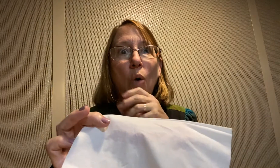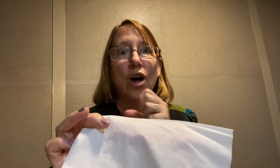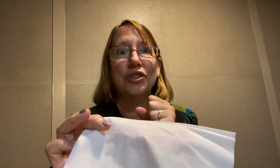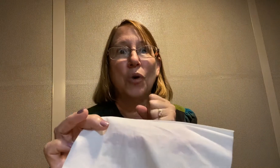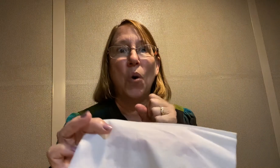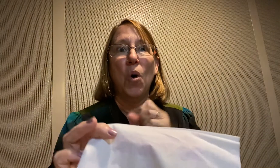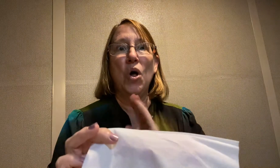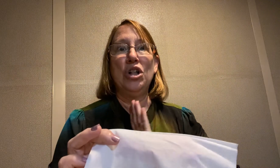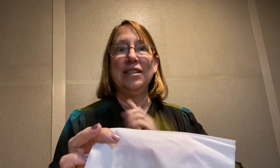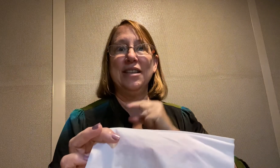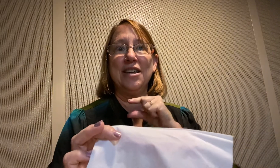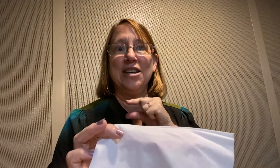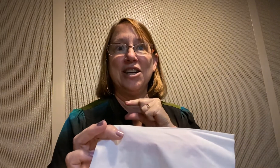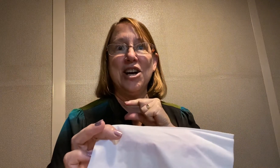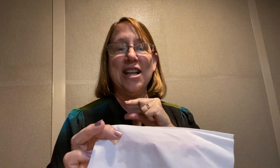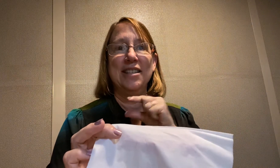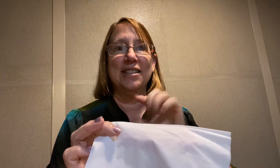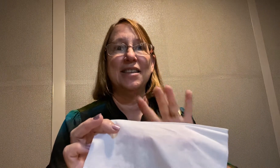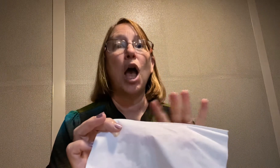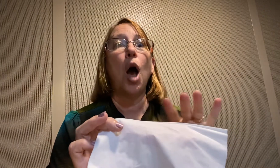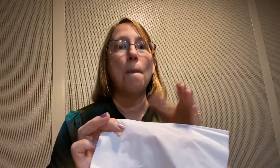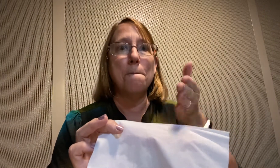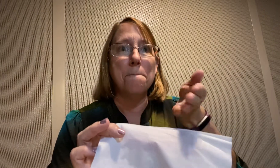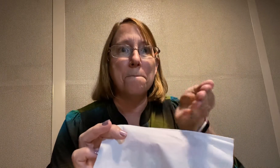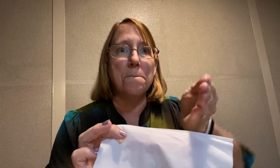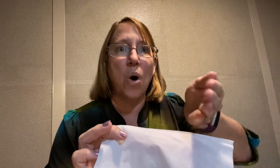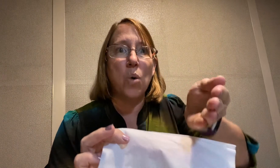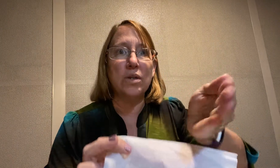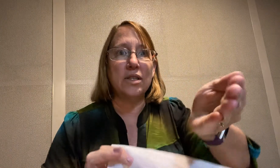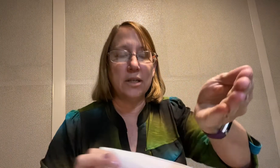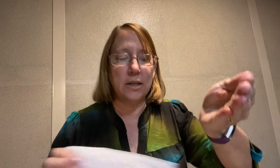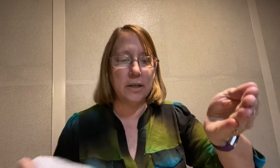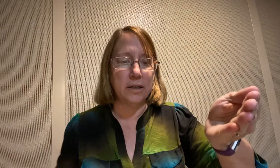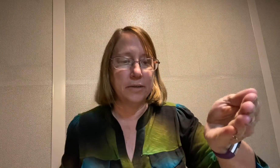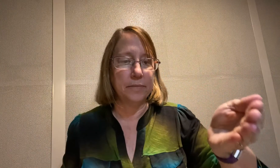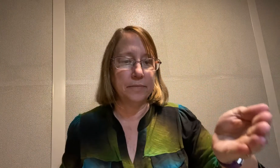was Old Gun's boat.